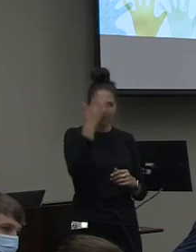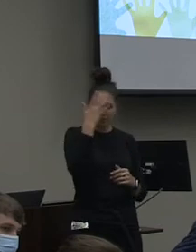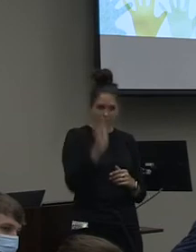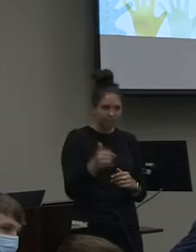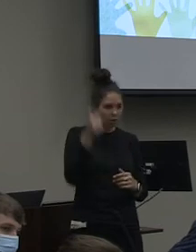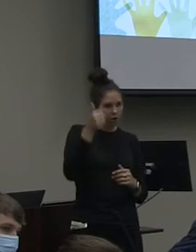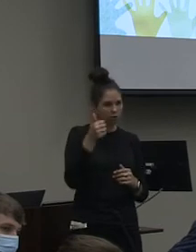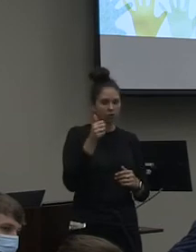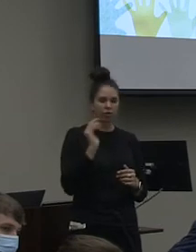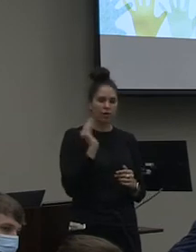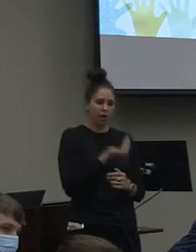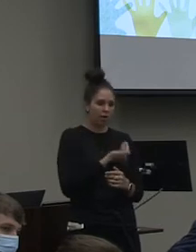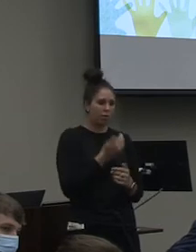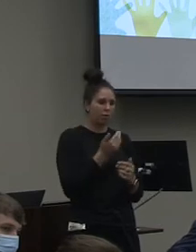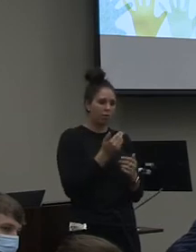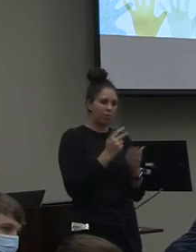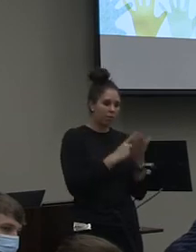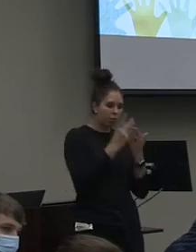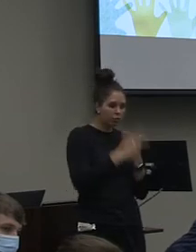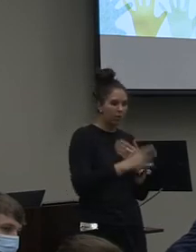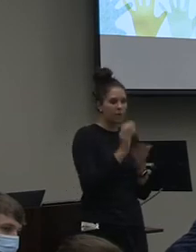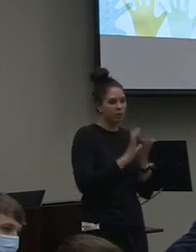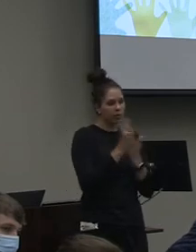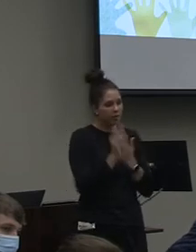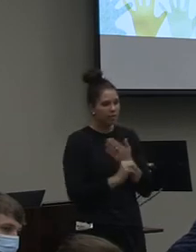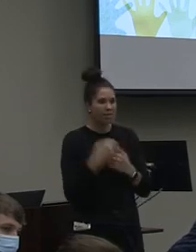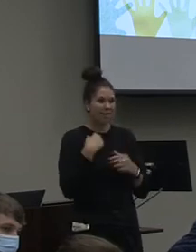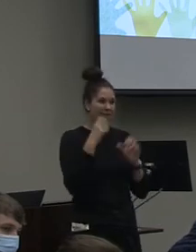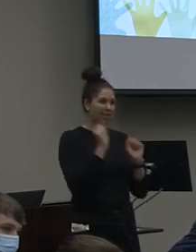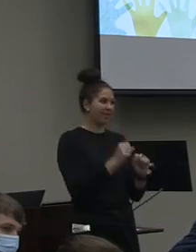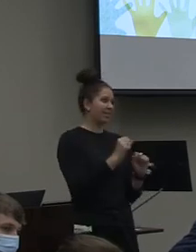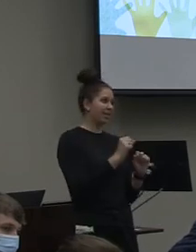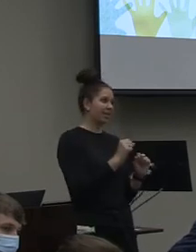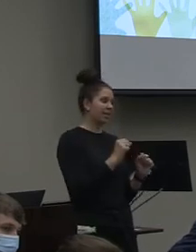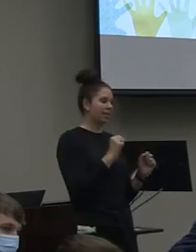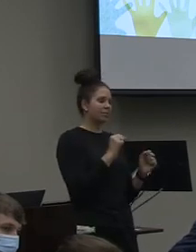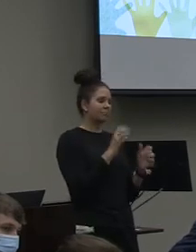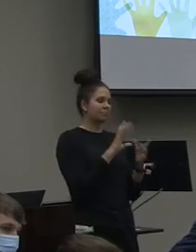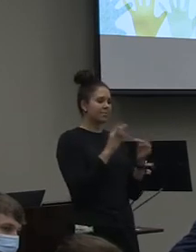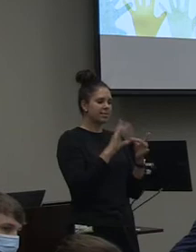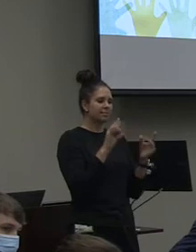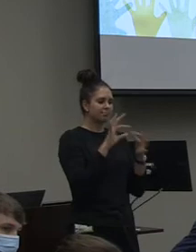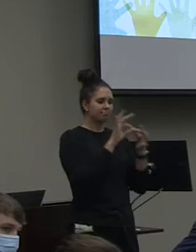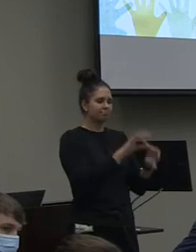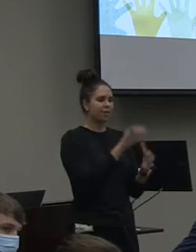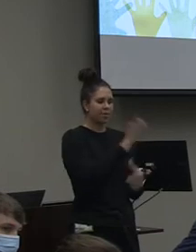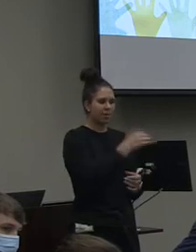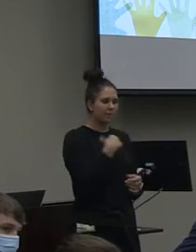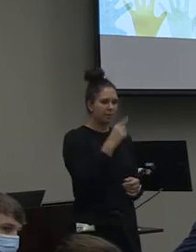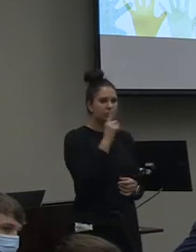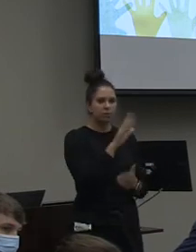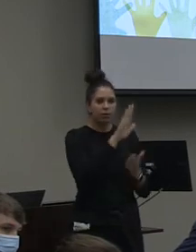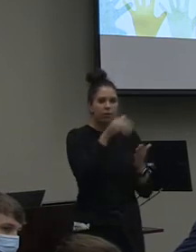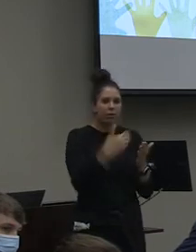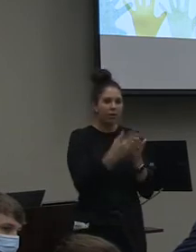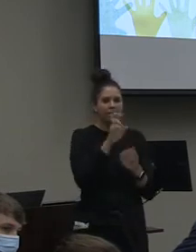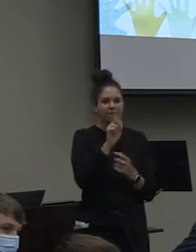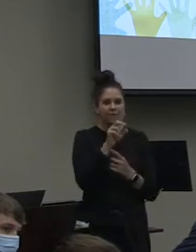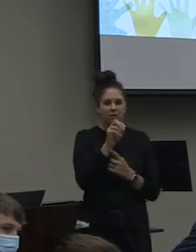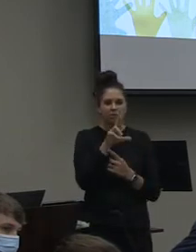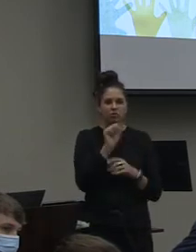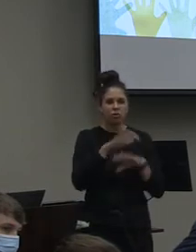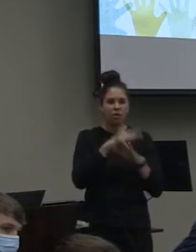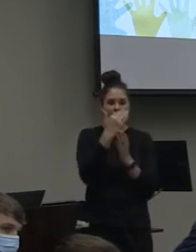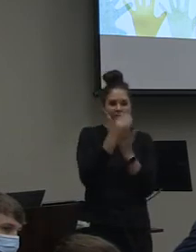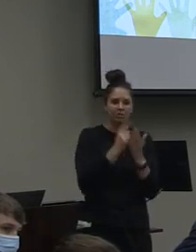our programs and our curricula. And it absolutely, I can speak to that. It, you know, I'm sure all of the vendors on the list are high quality, but